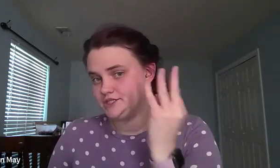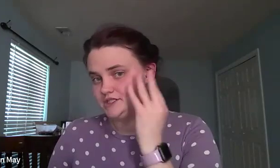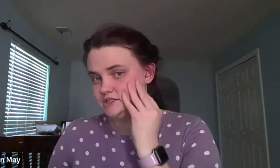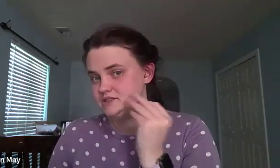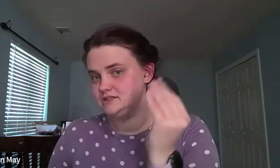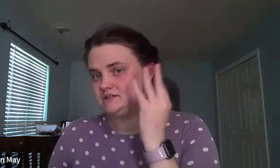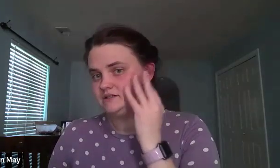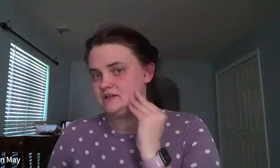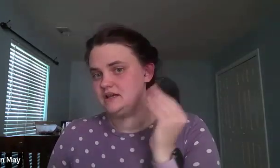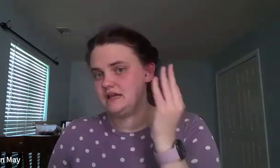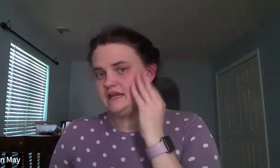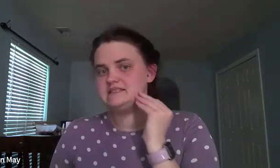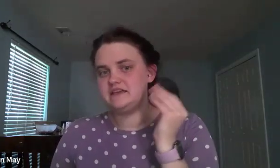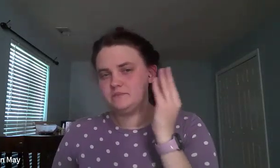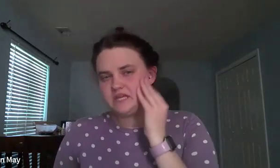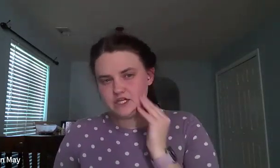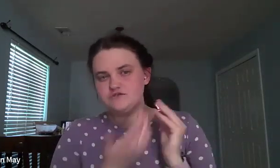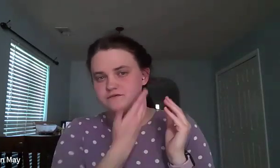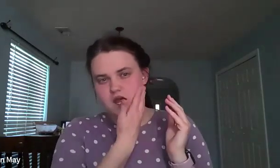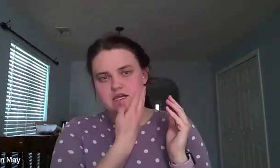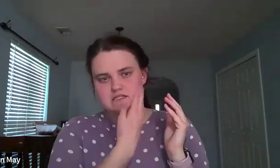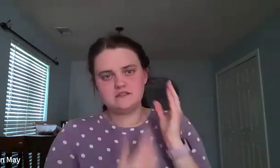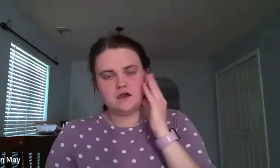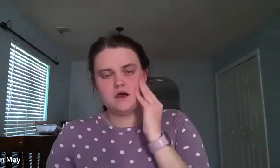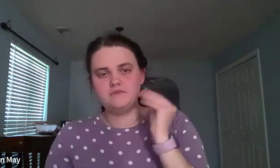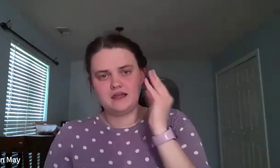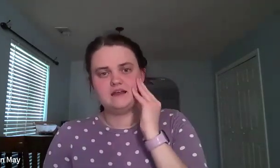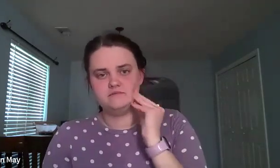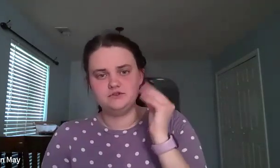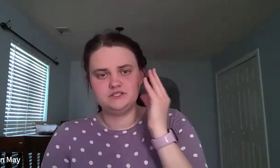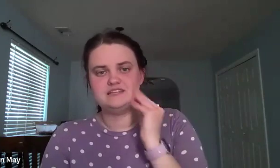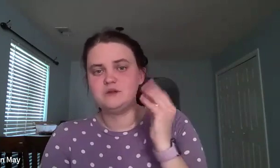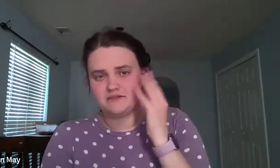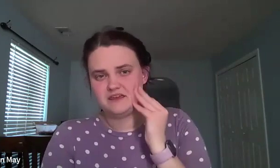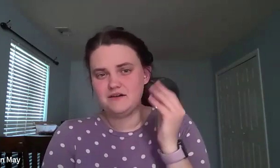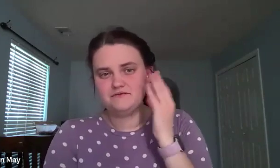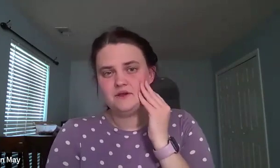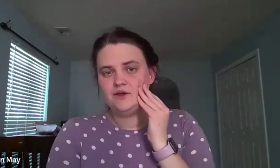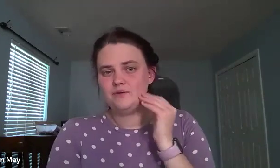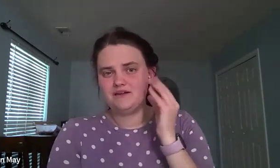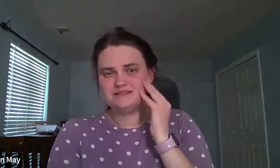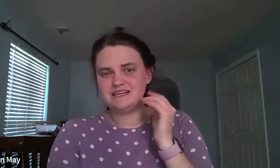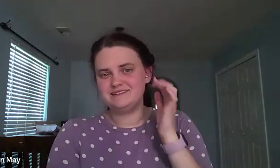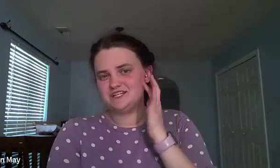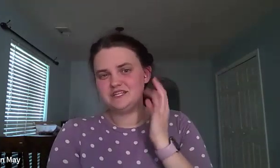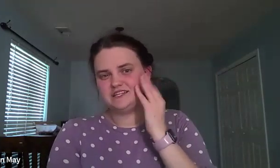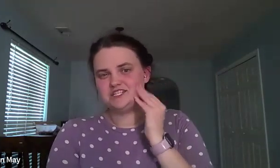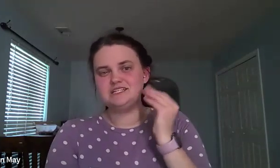peach. And it's like the peach fuzz, that kind of motion. That's what I think of whenever it's like touching like the cheeks is